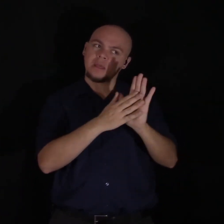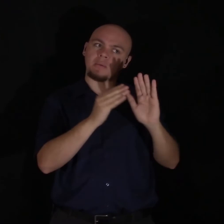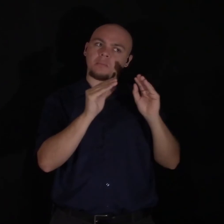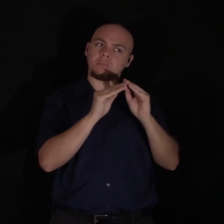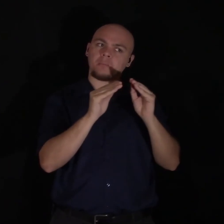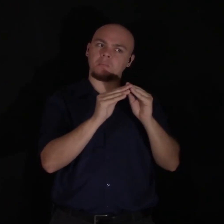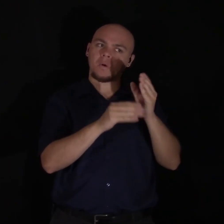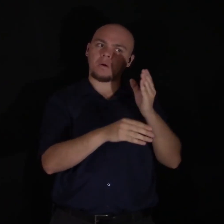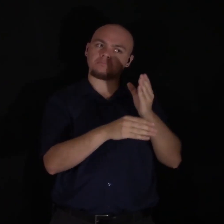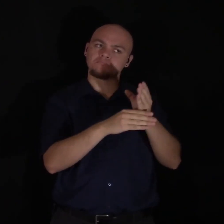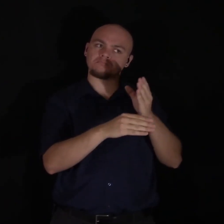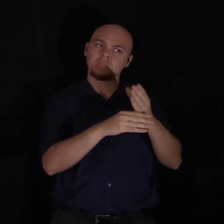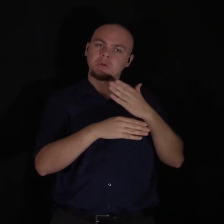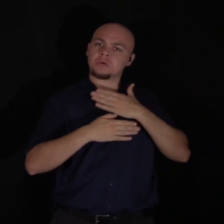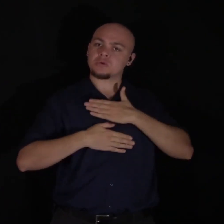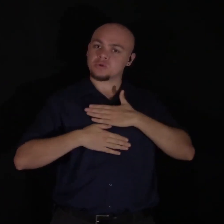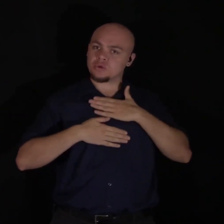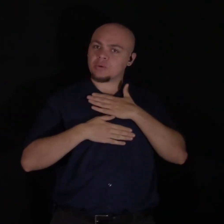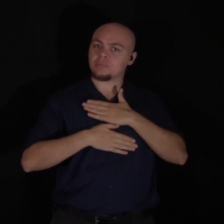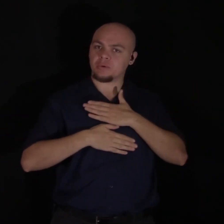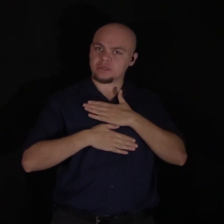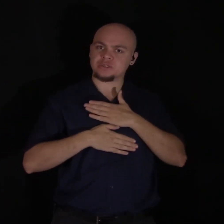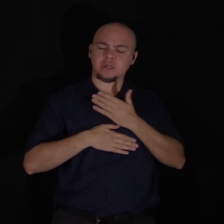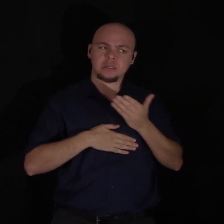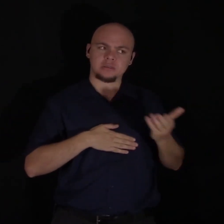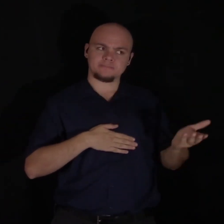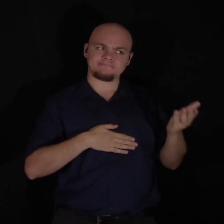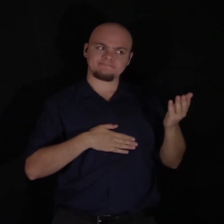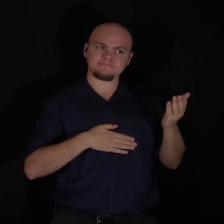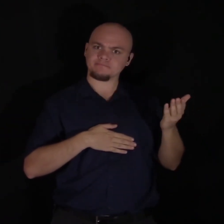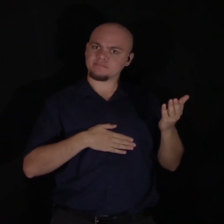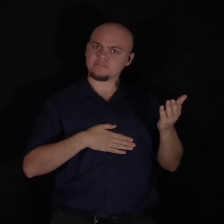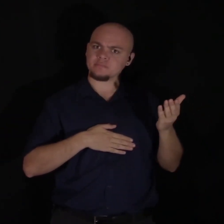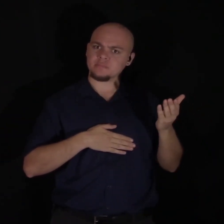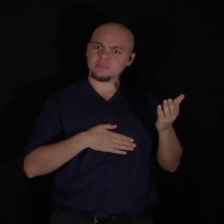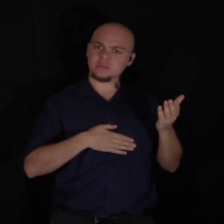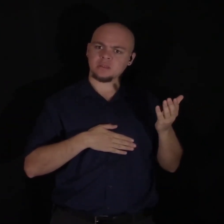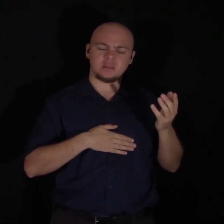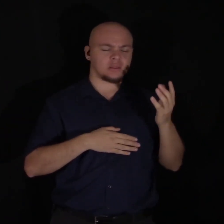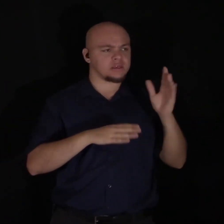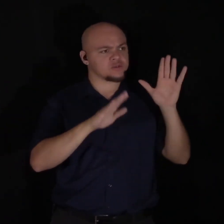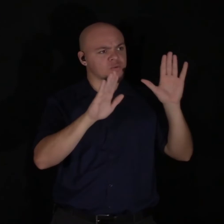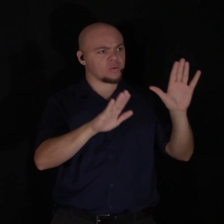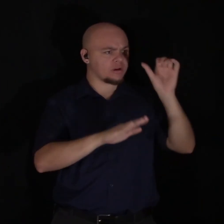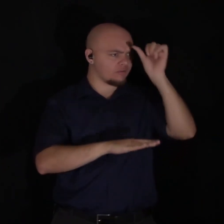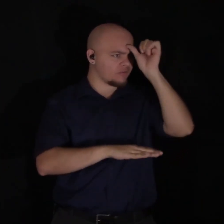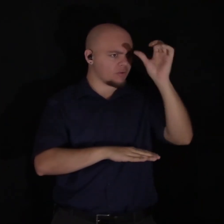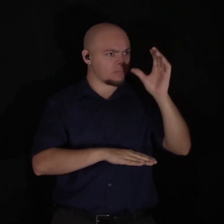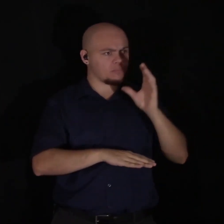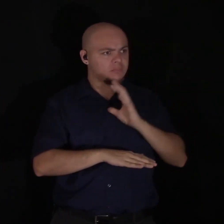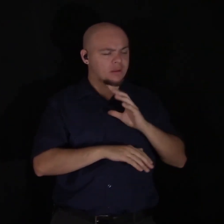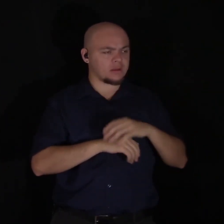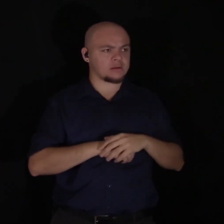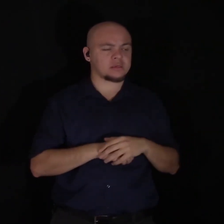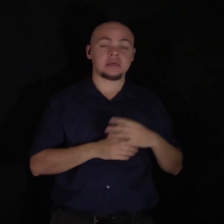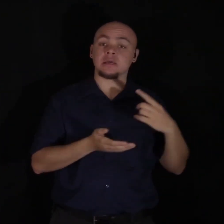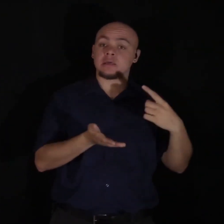to appreciate the extraordinary merits of this wonderful man. Sometimes I